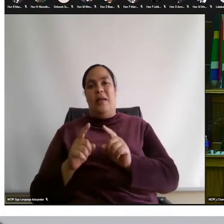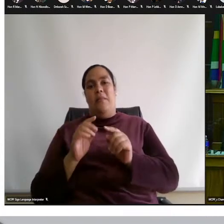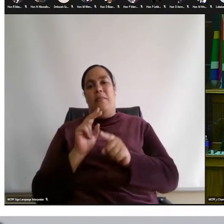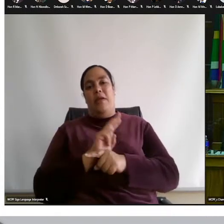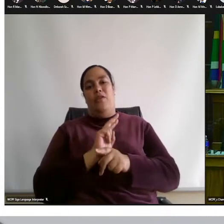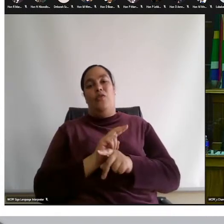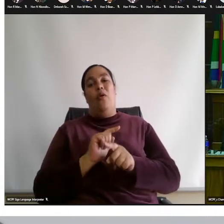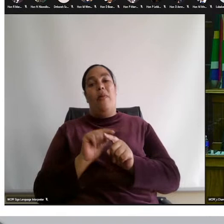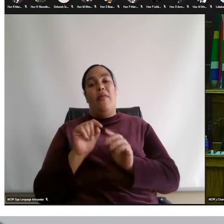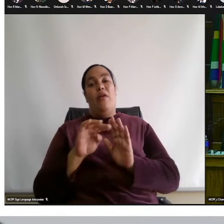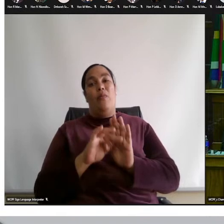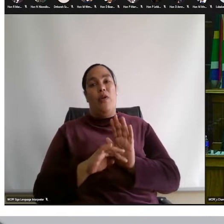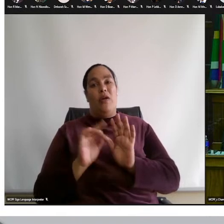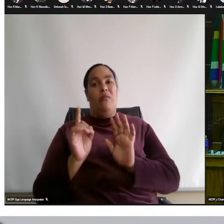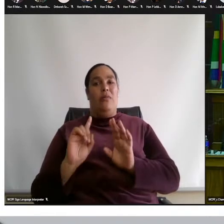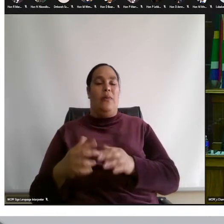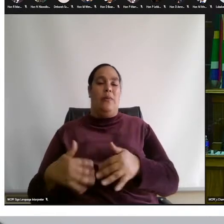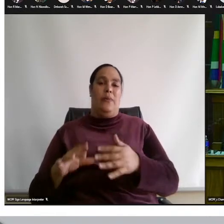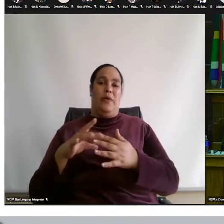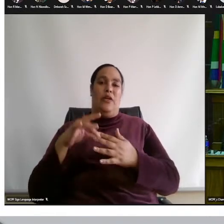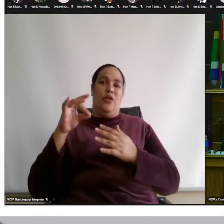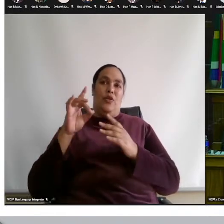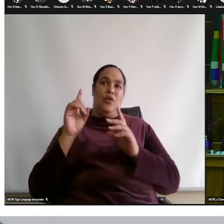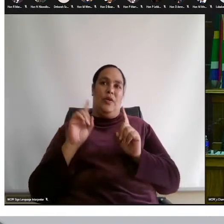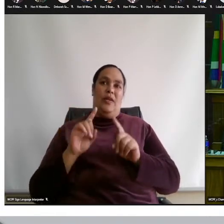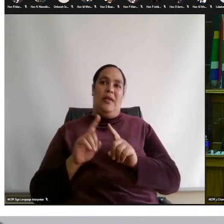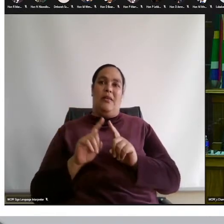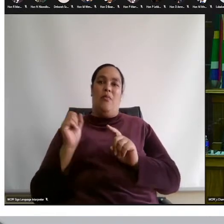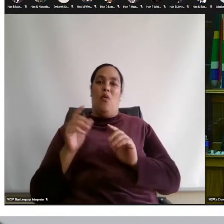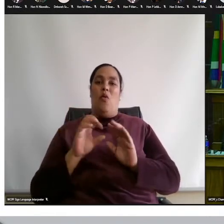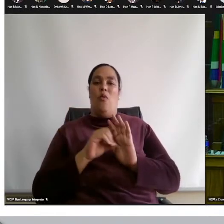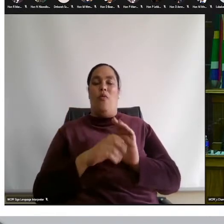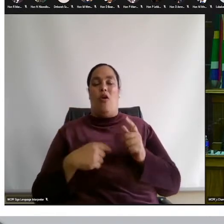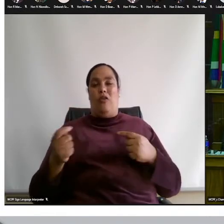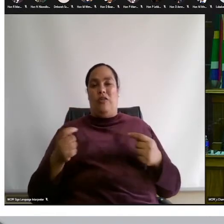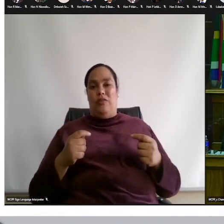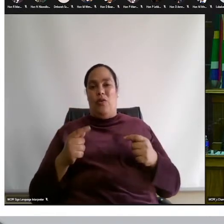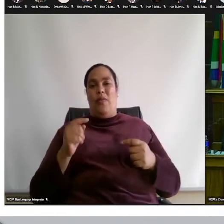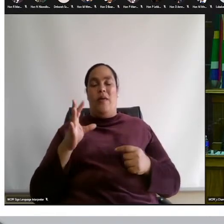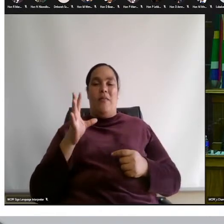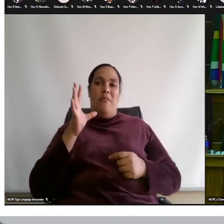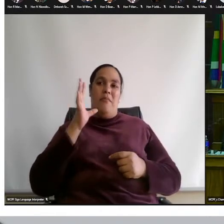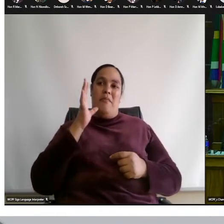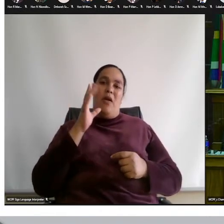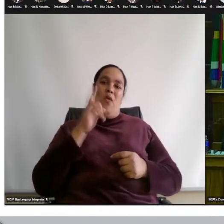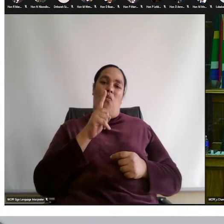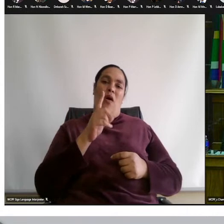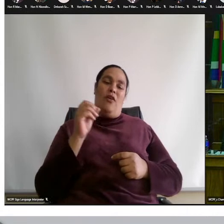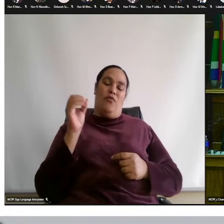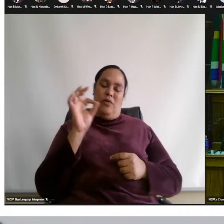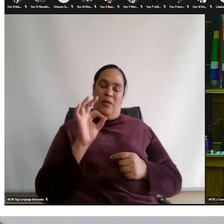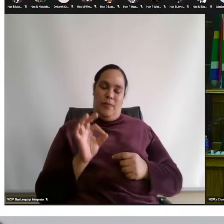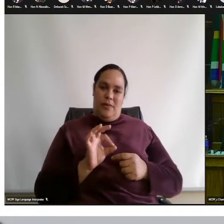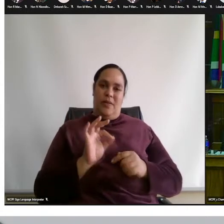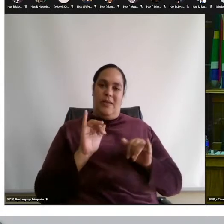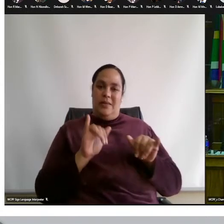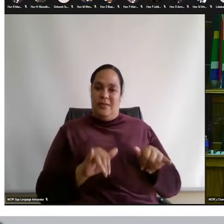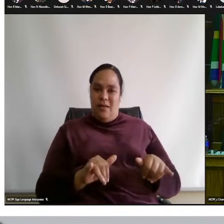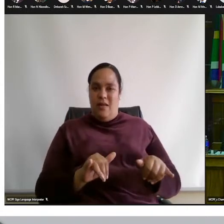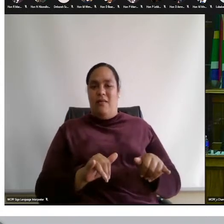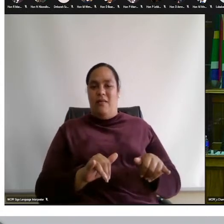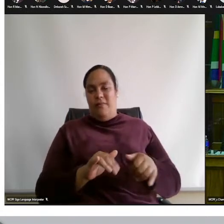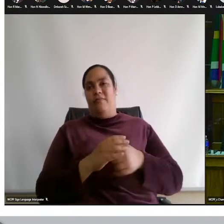program is unique in that all the market stores remain 100%